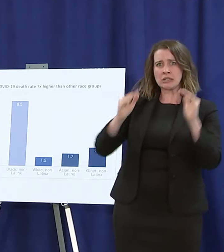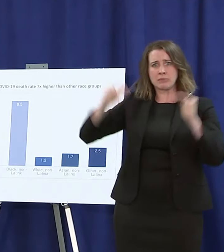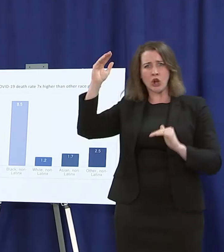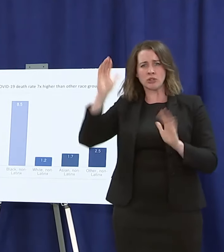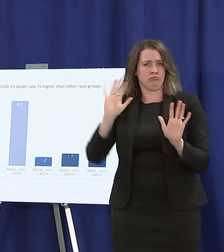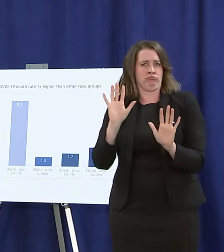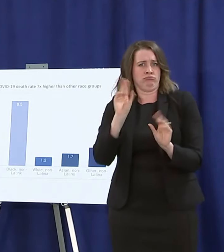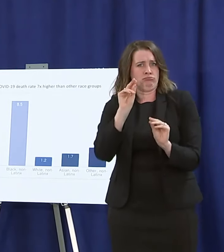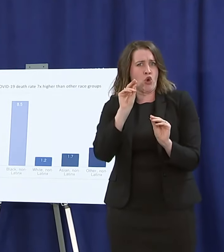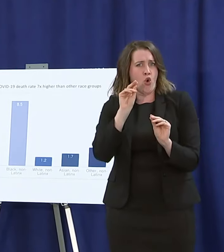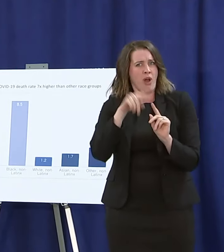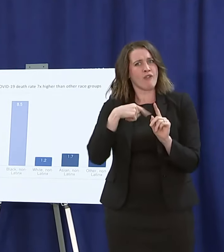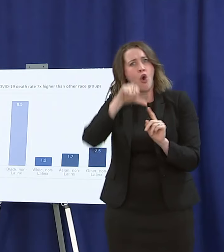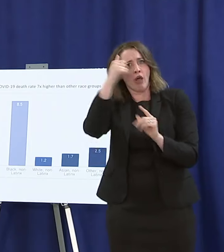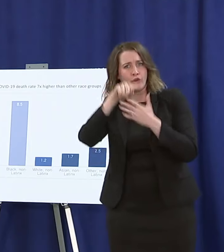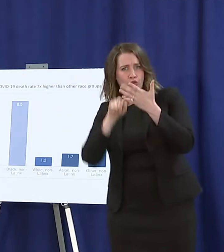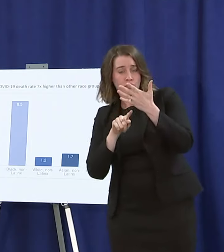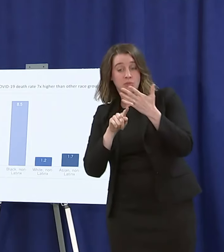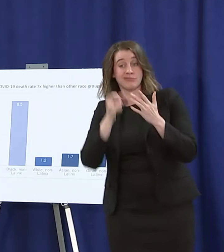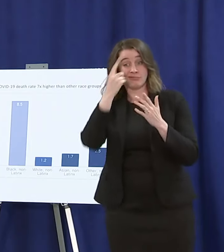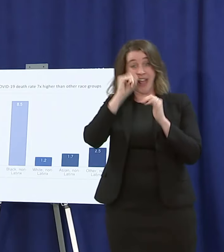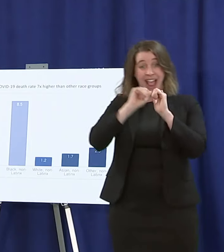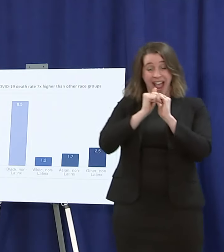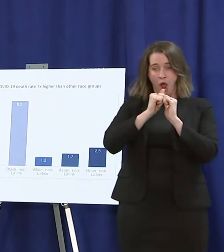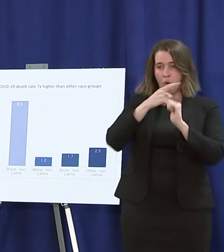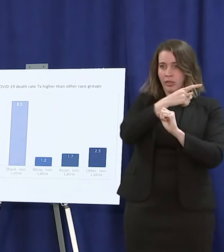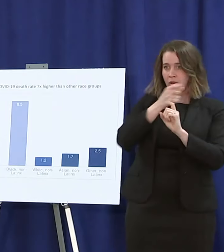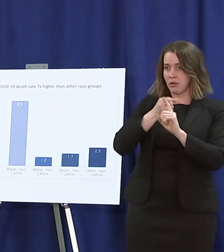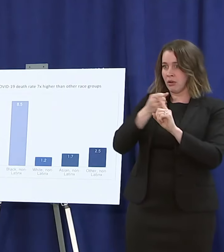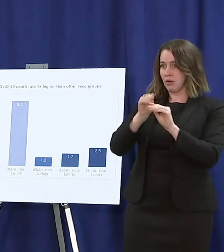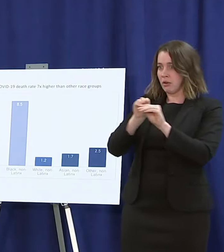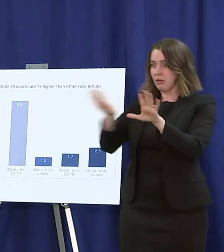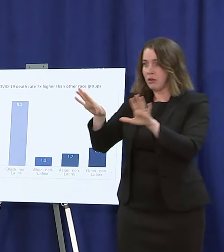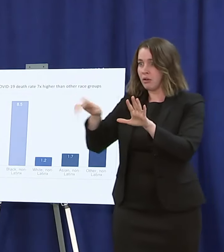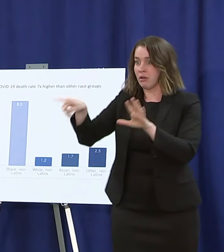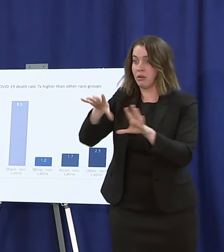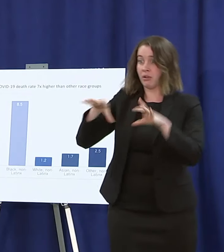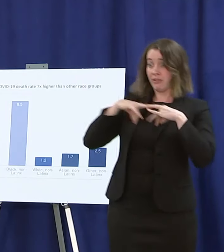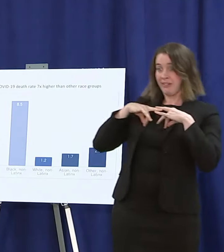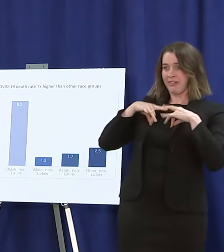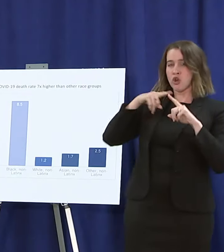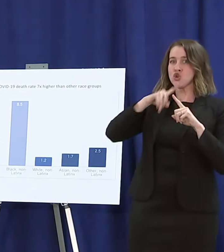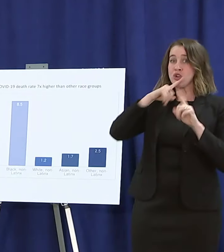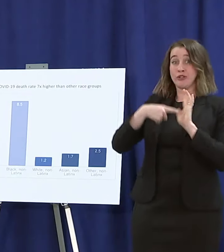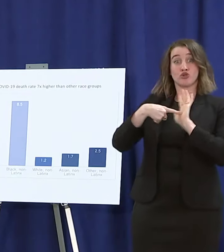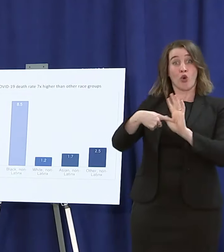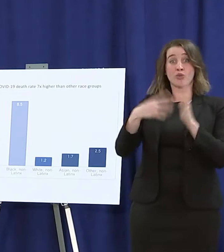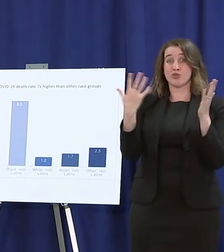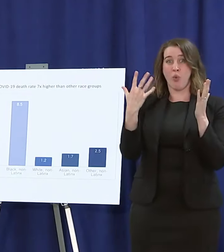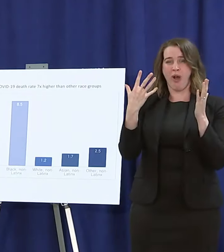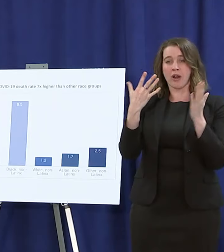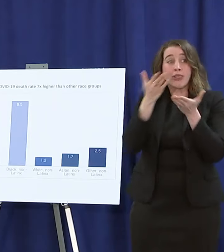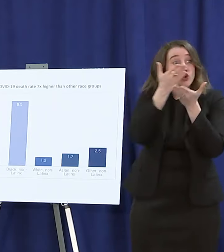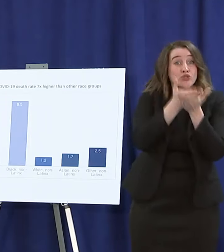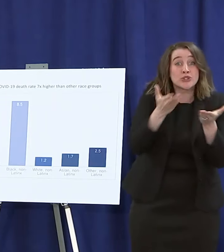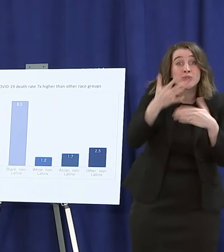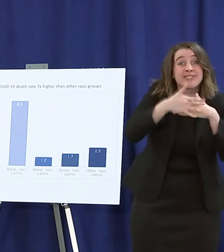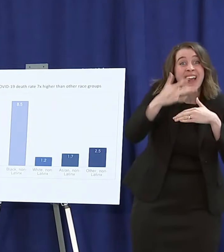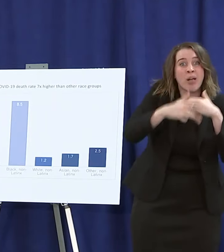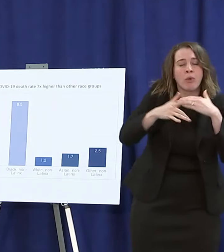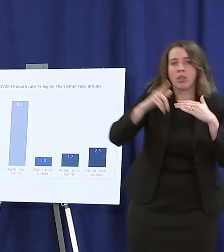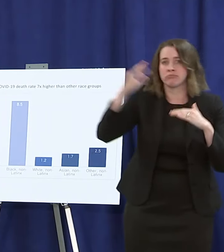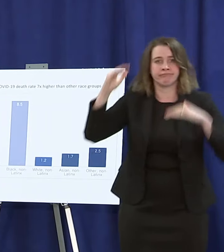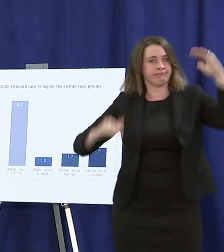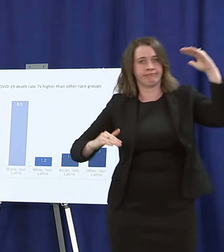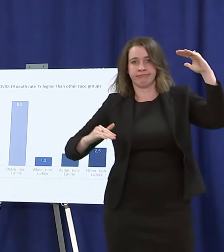this disease tells a story about resources and inequality, a story about